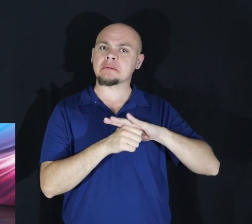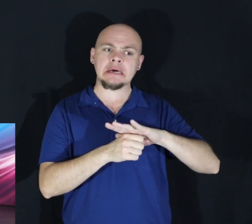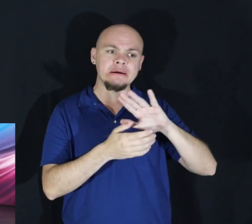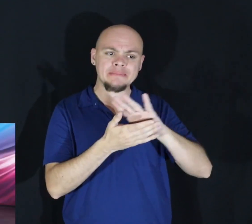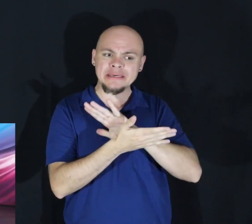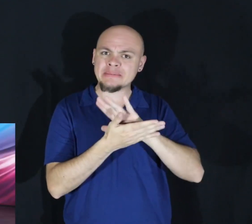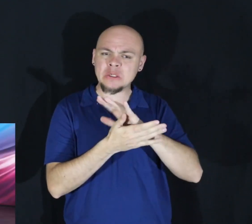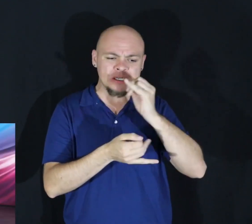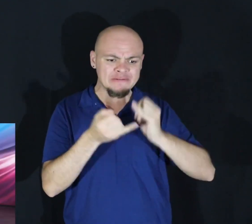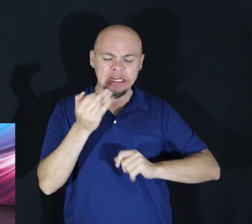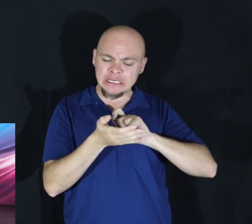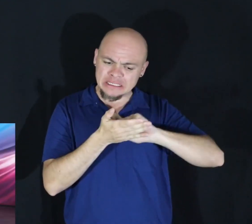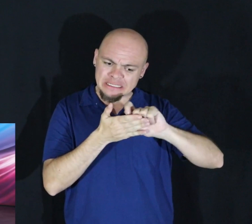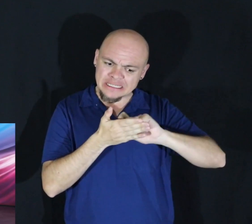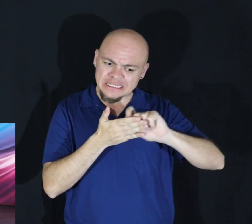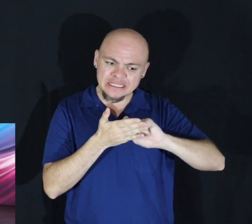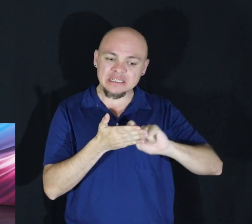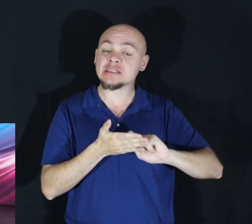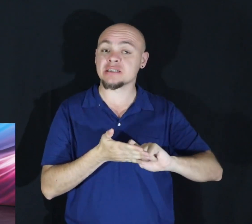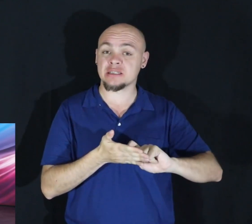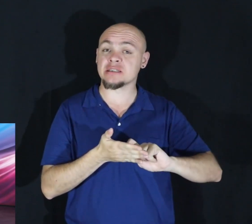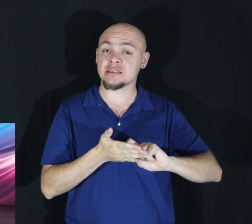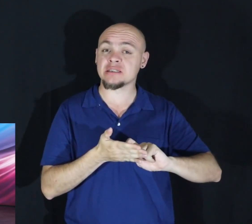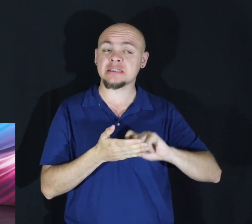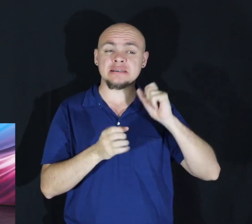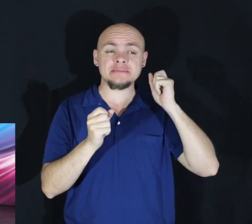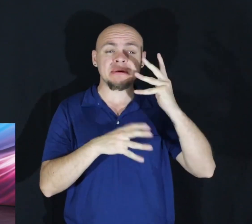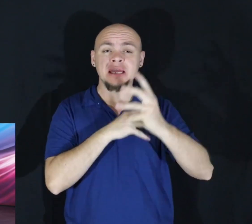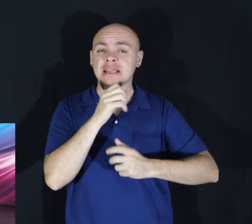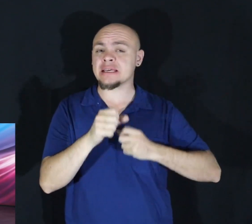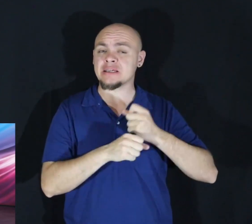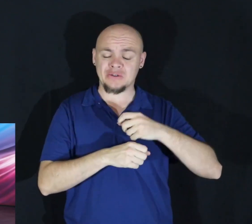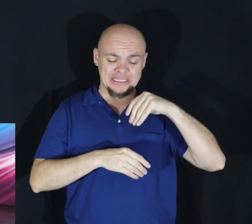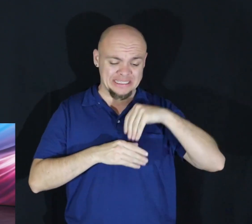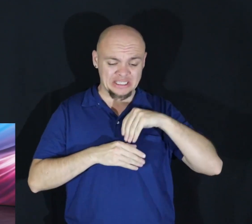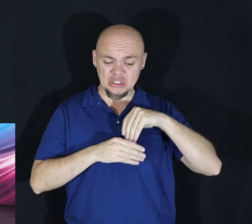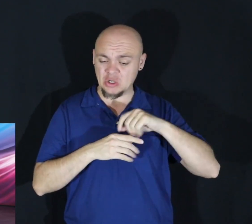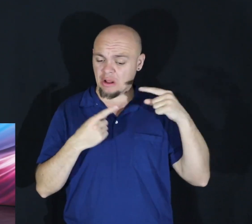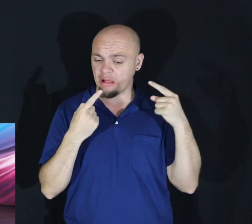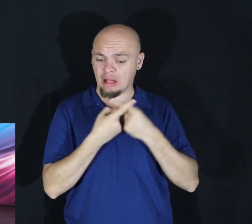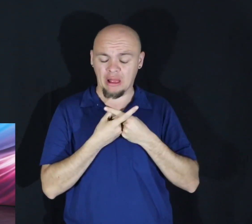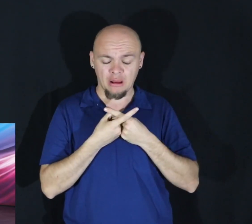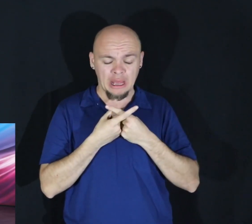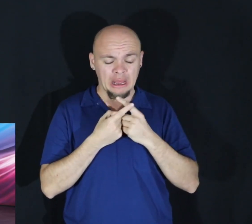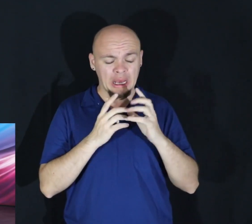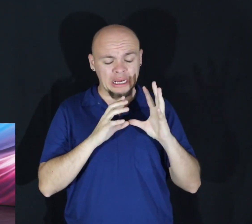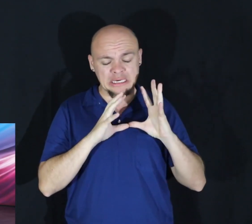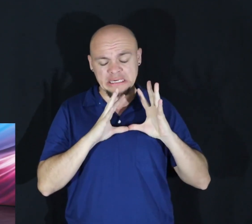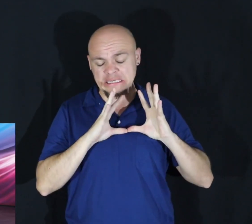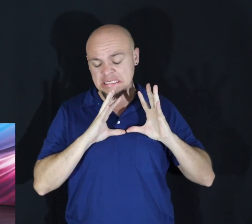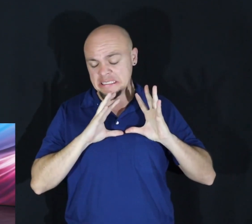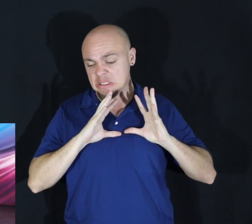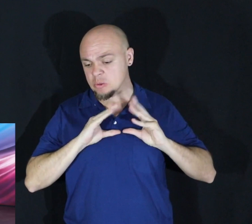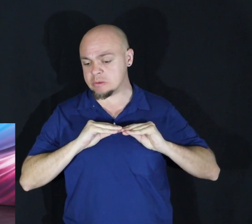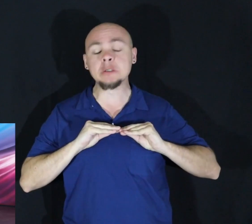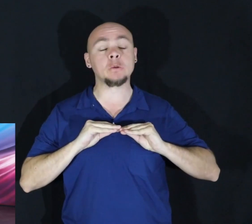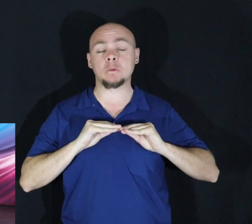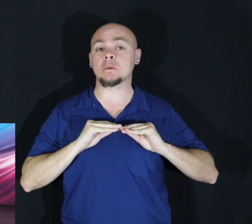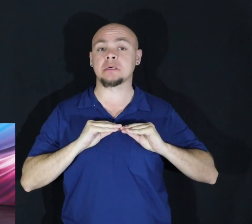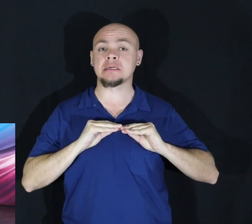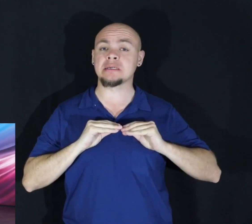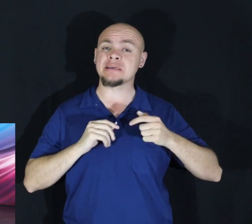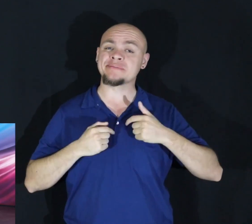at university, the weight of years of internal conflict came crashing down. And I started